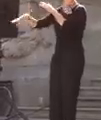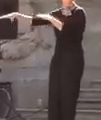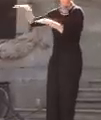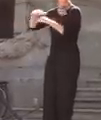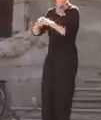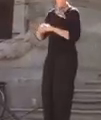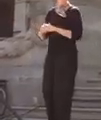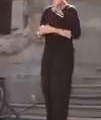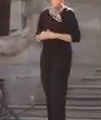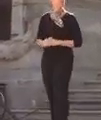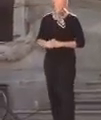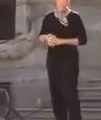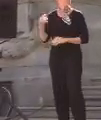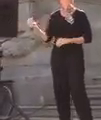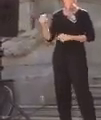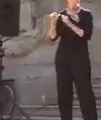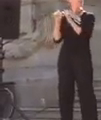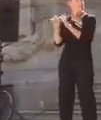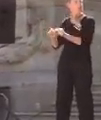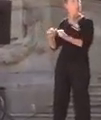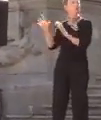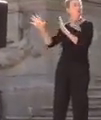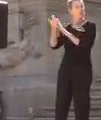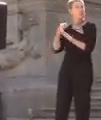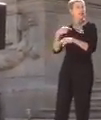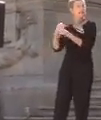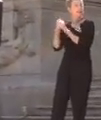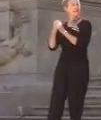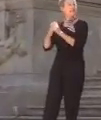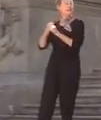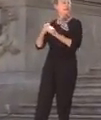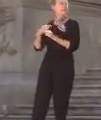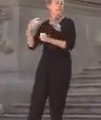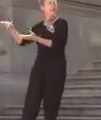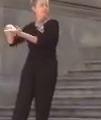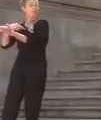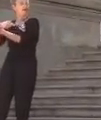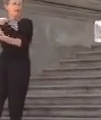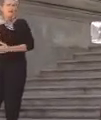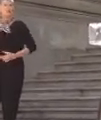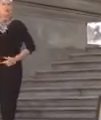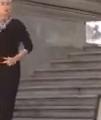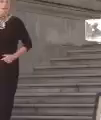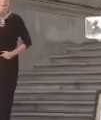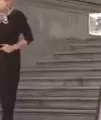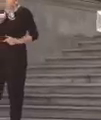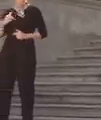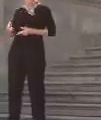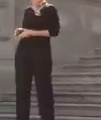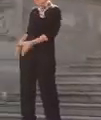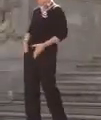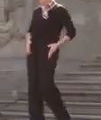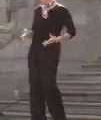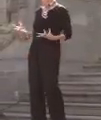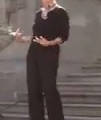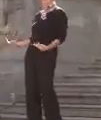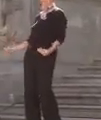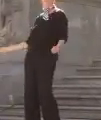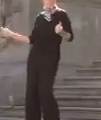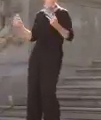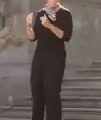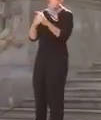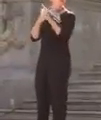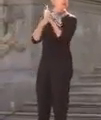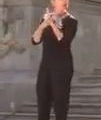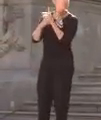ended up in my lap. I continued with the choices I made to blaze and get paid. But lost it on myself and my dreams started to fade. When you're running from